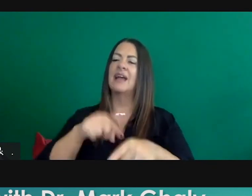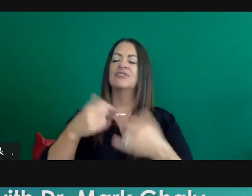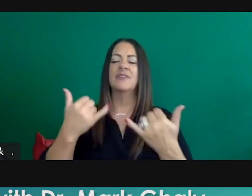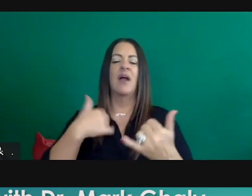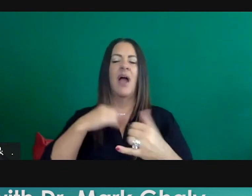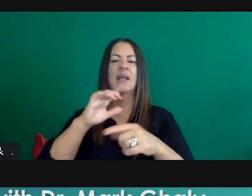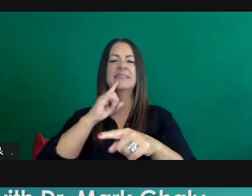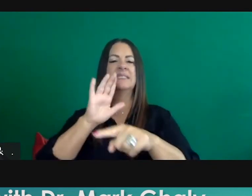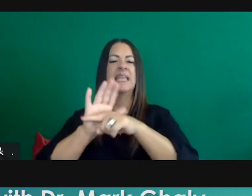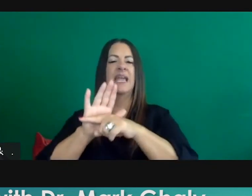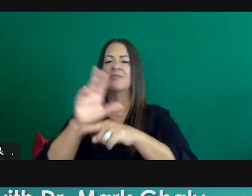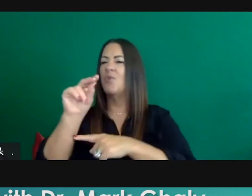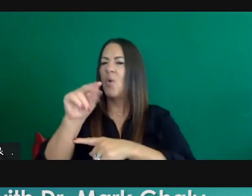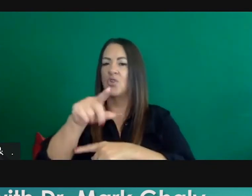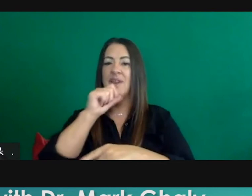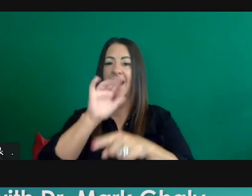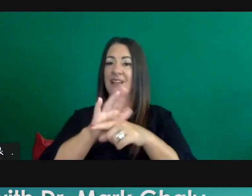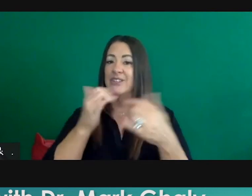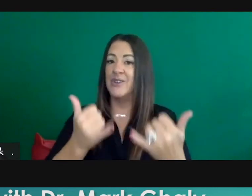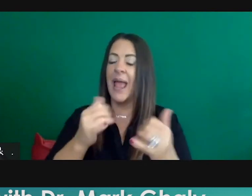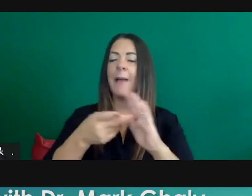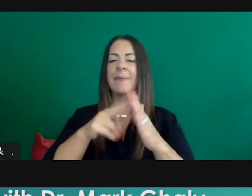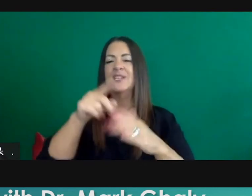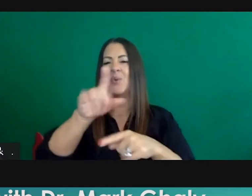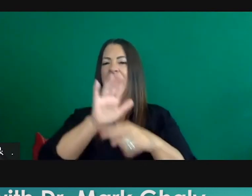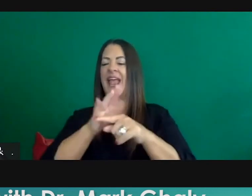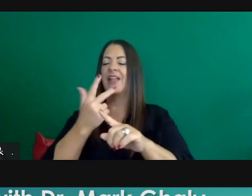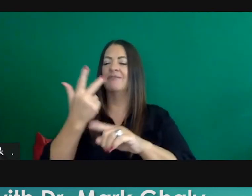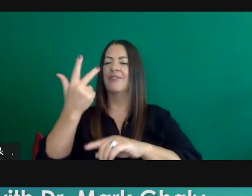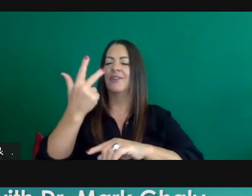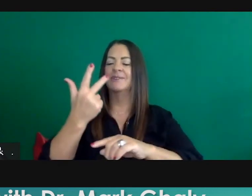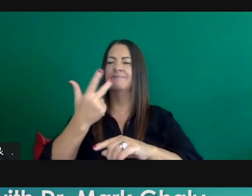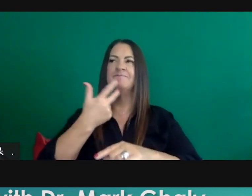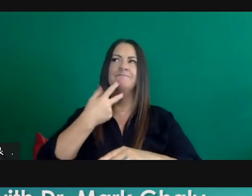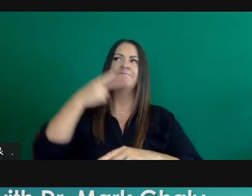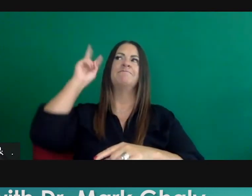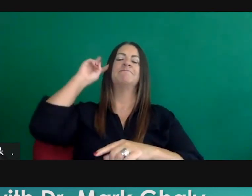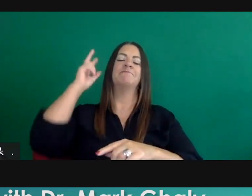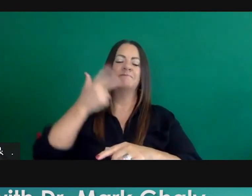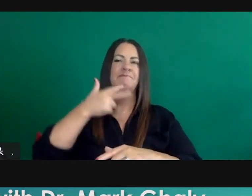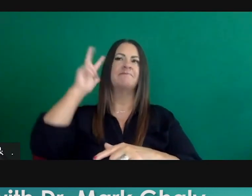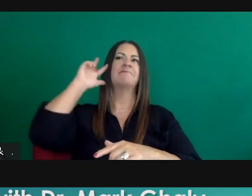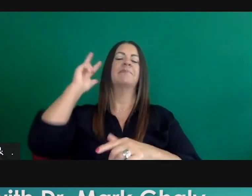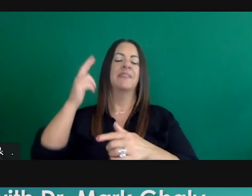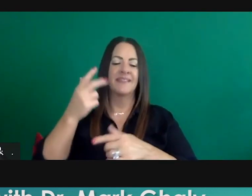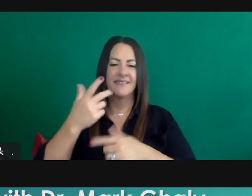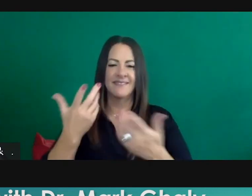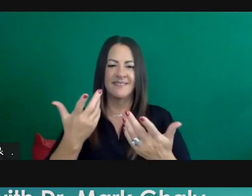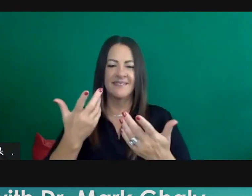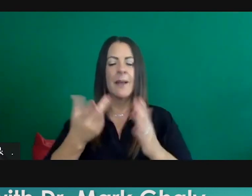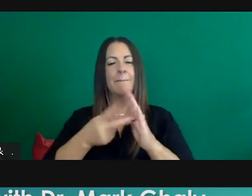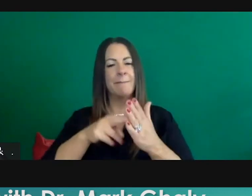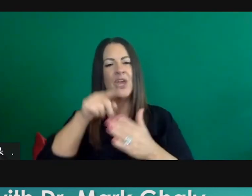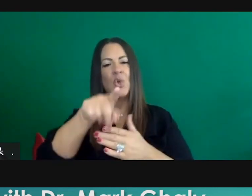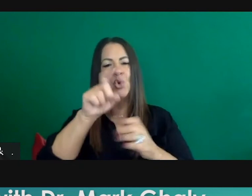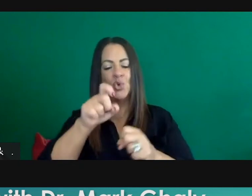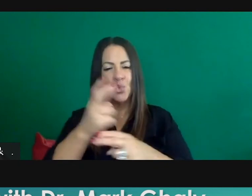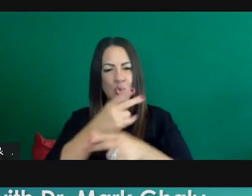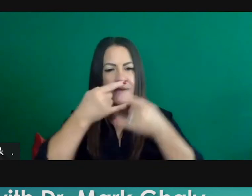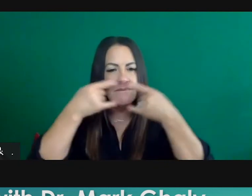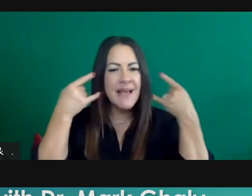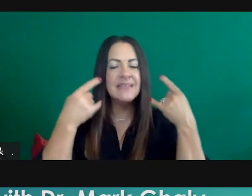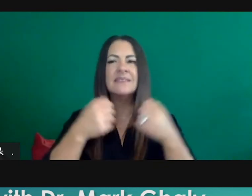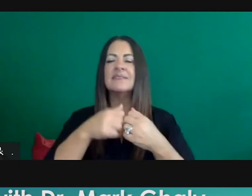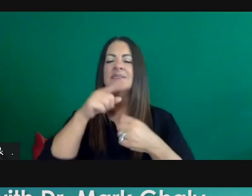So the strongest thing to keep in mind is whatever you're doing, try to keep your mixing low, use your mask, even when